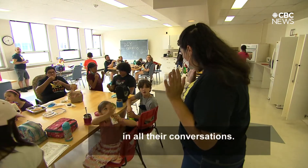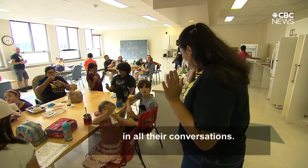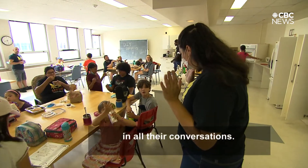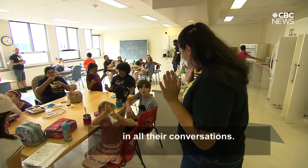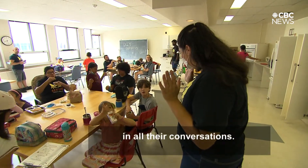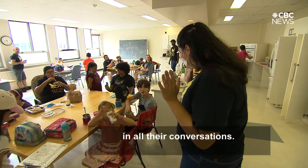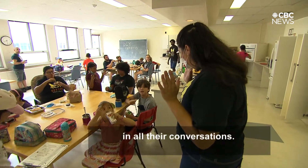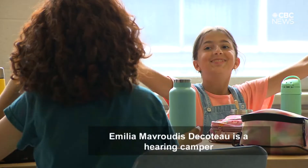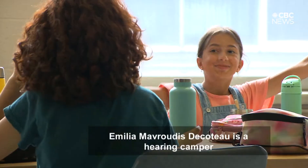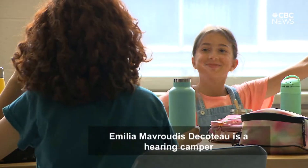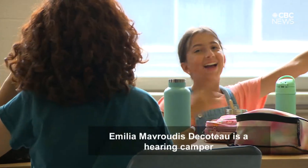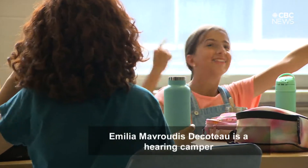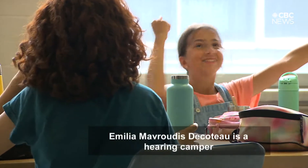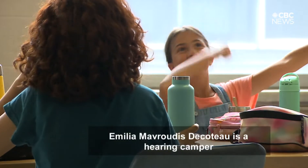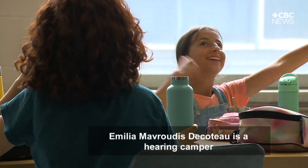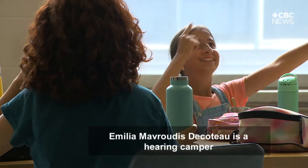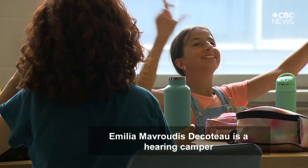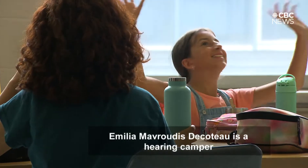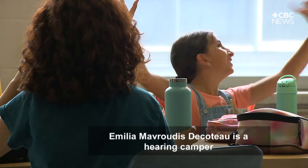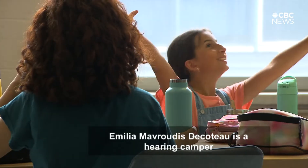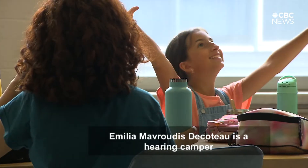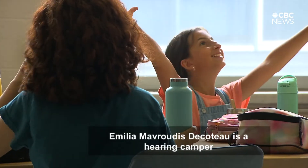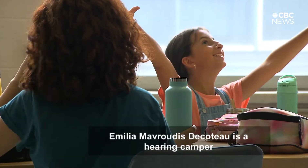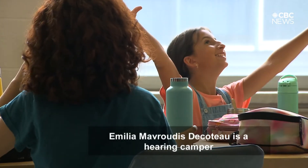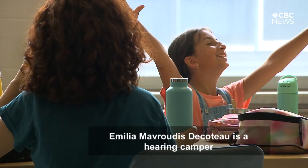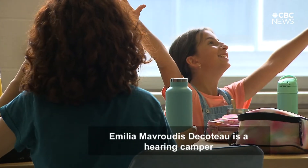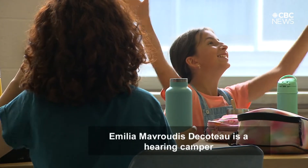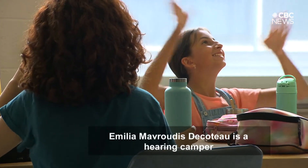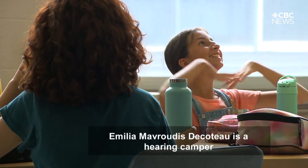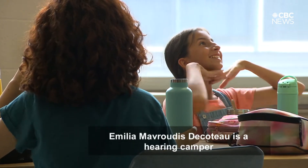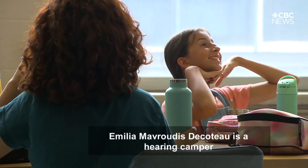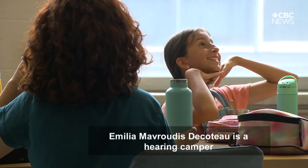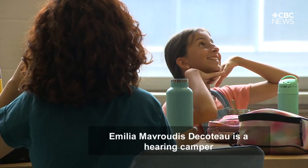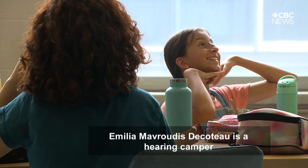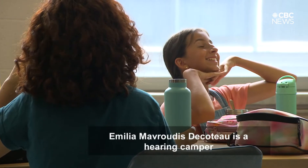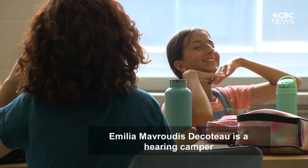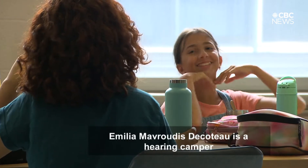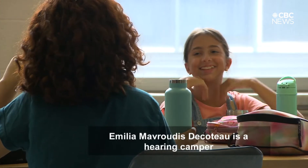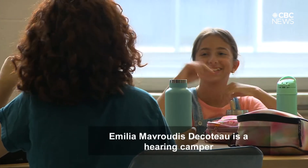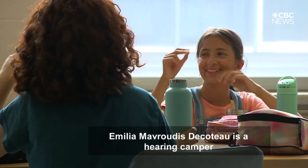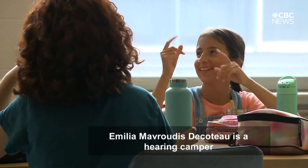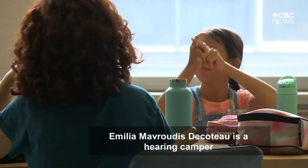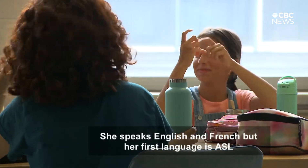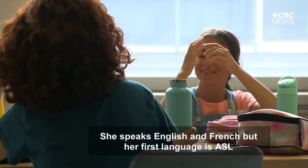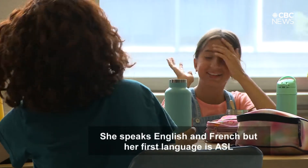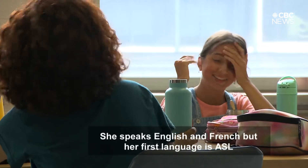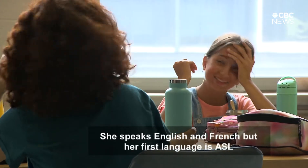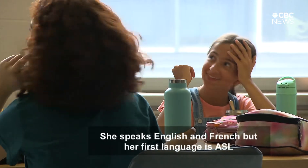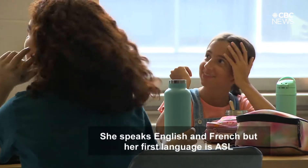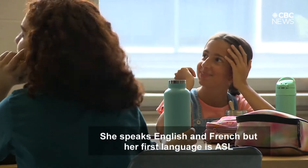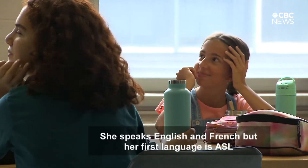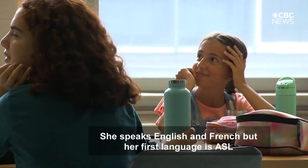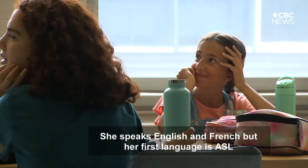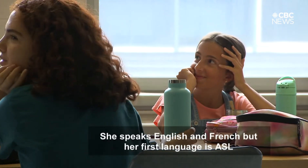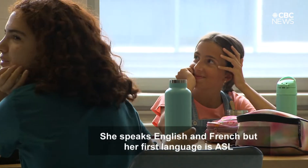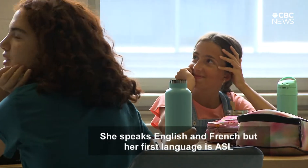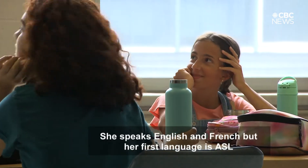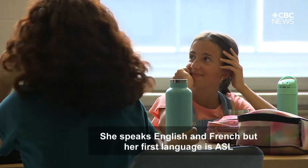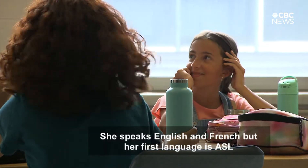their conversation. Emilia Mavrodis de Coteau is a hearing camper. She speaks English and French, but her first language